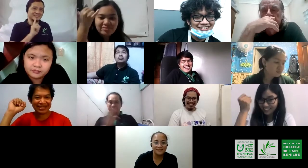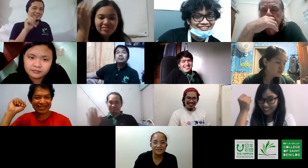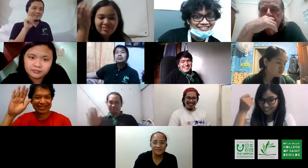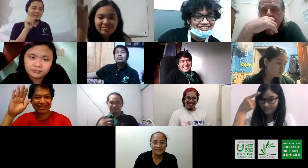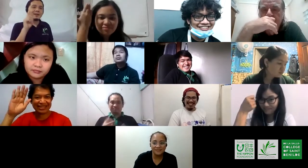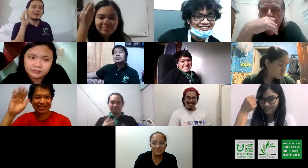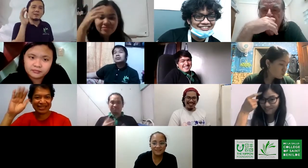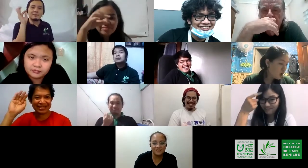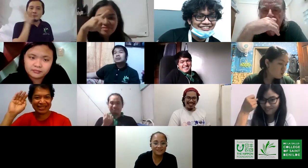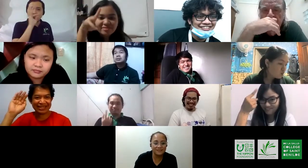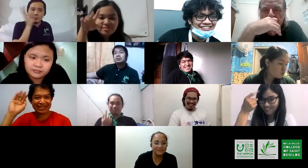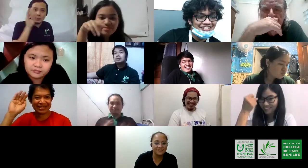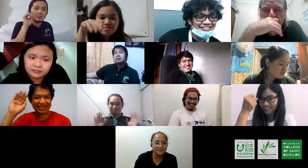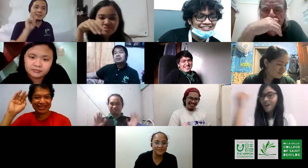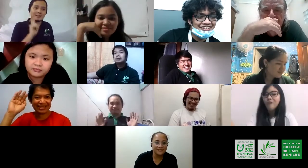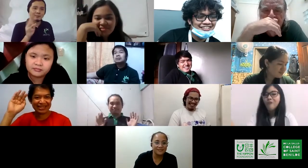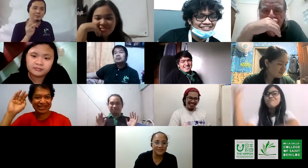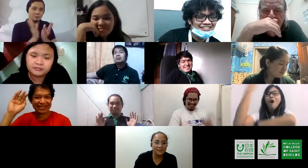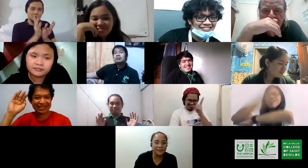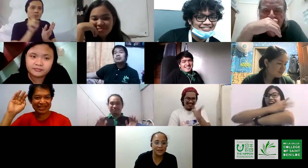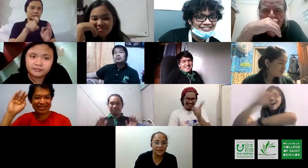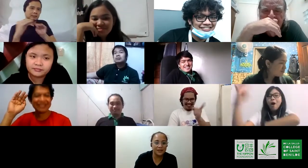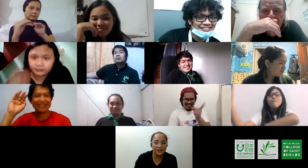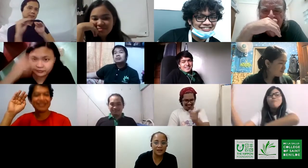And who are the best people to teach this?